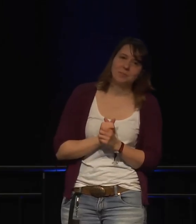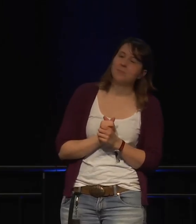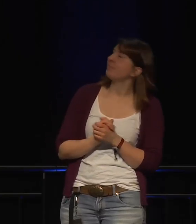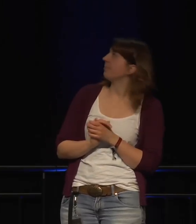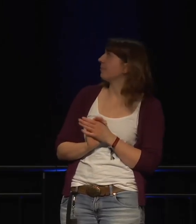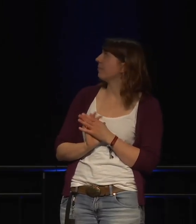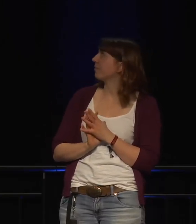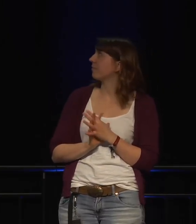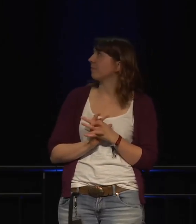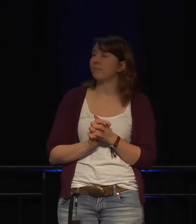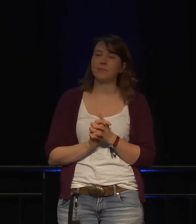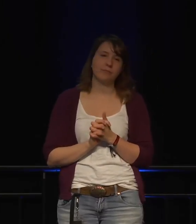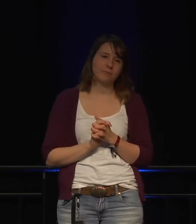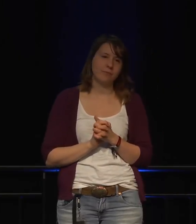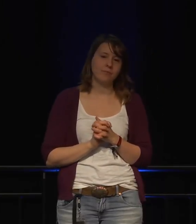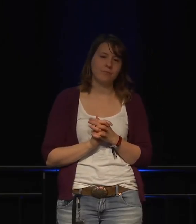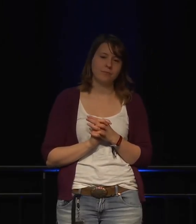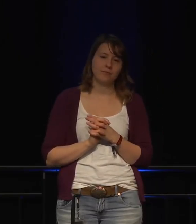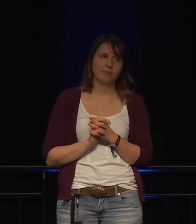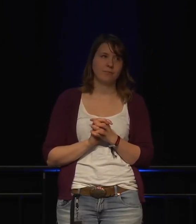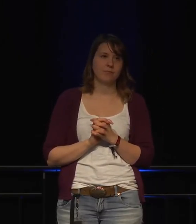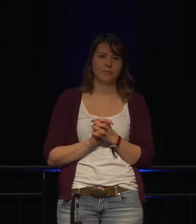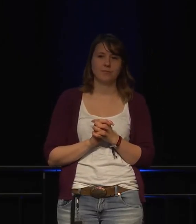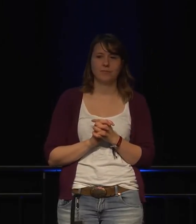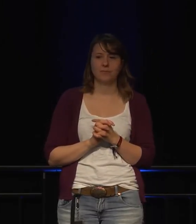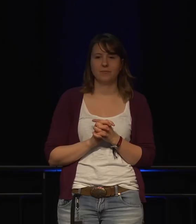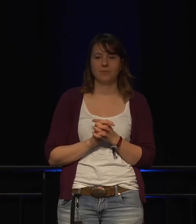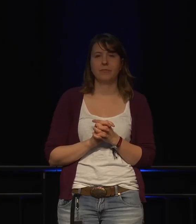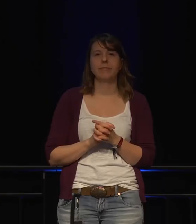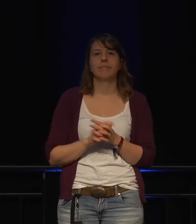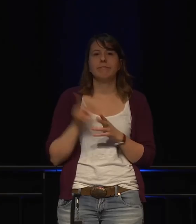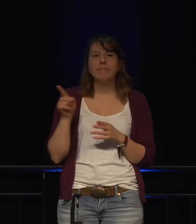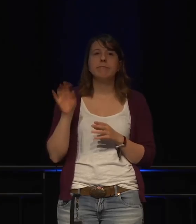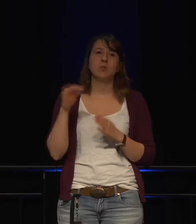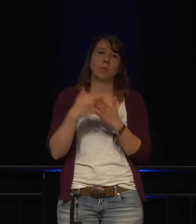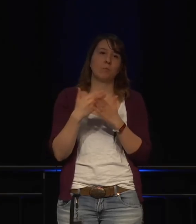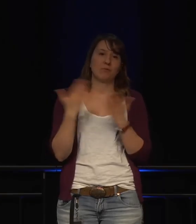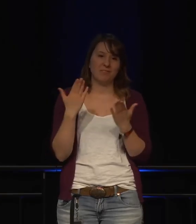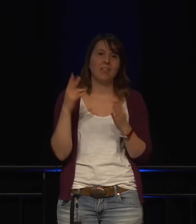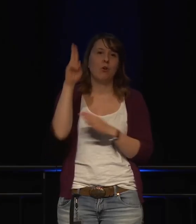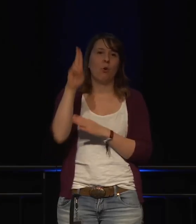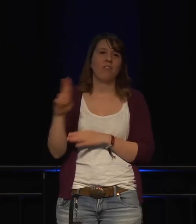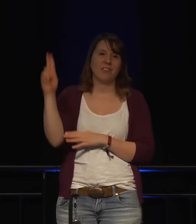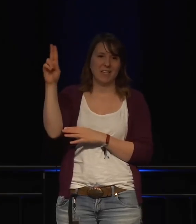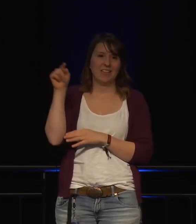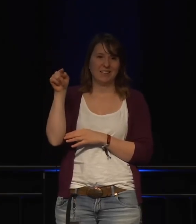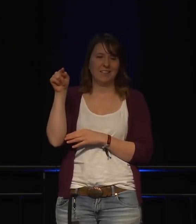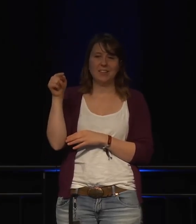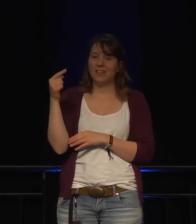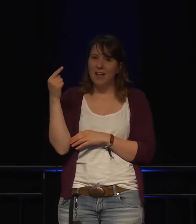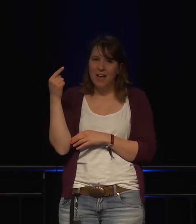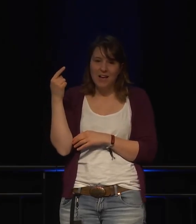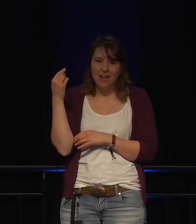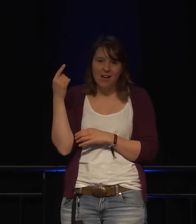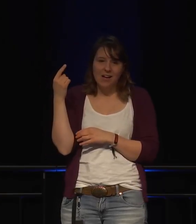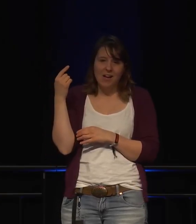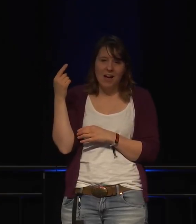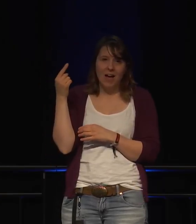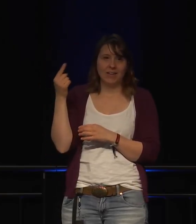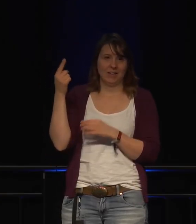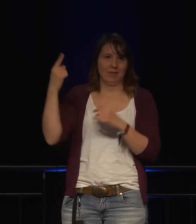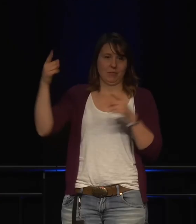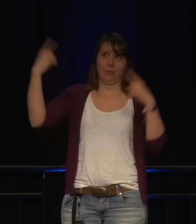One really good example is the university that was attacked by its own vending machines and smart light